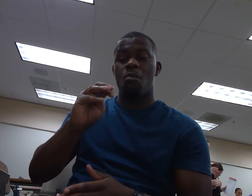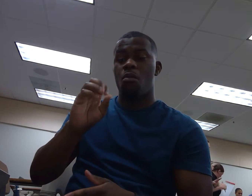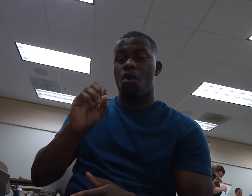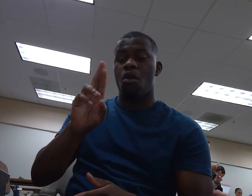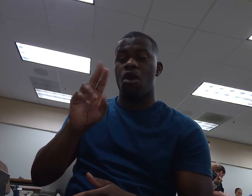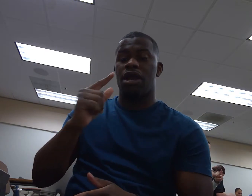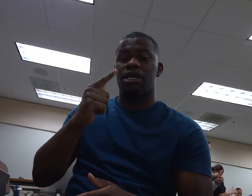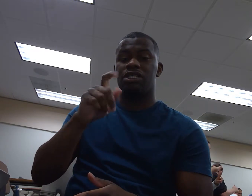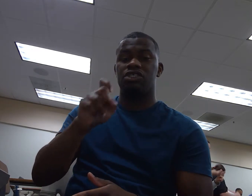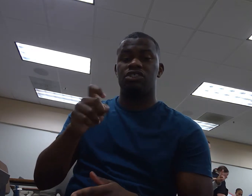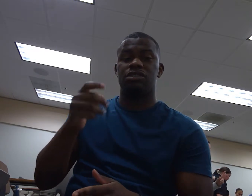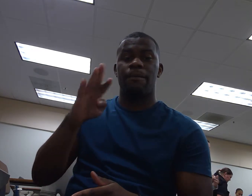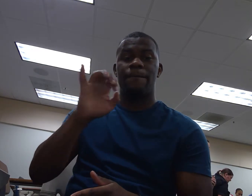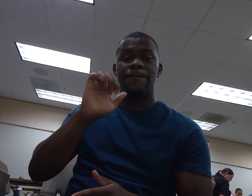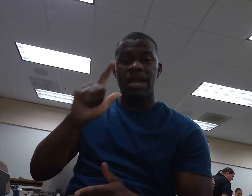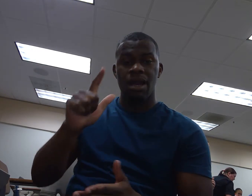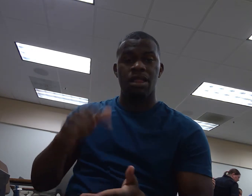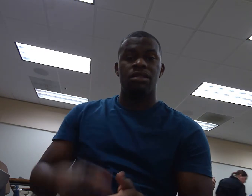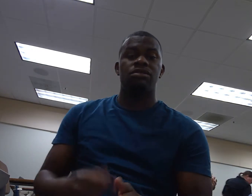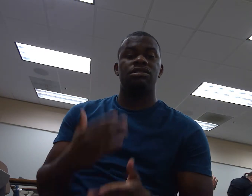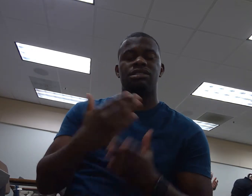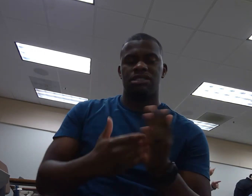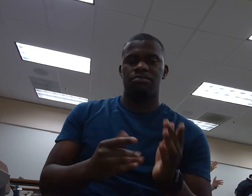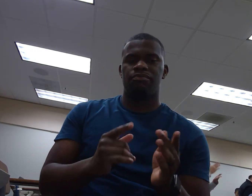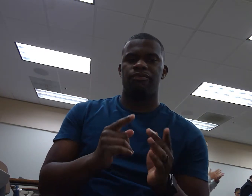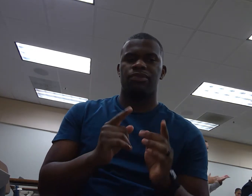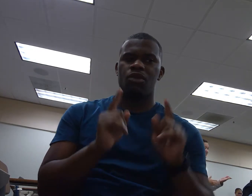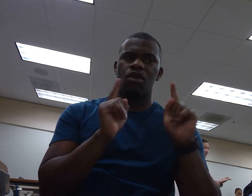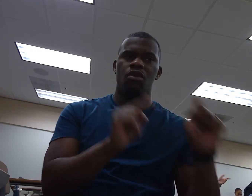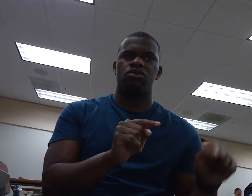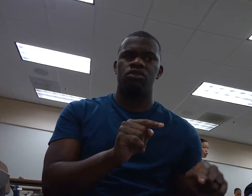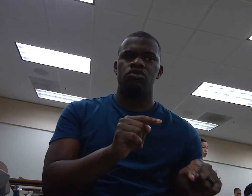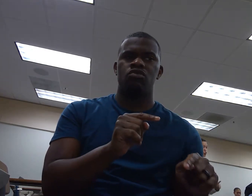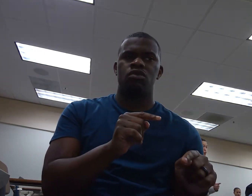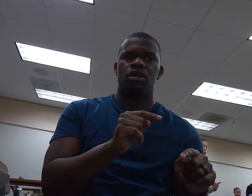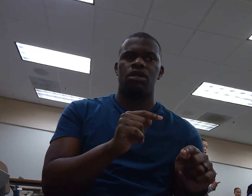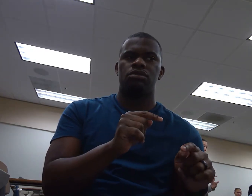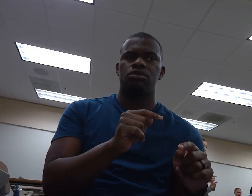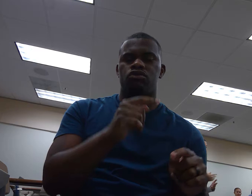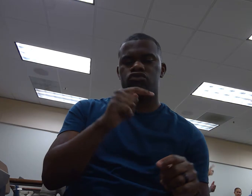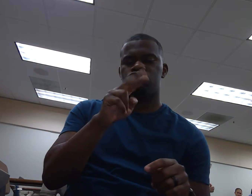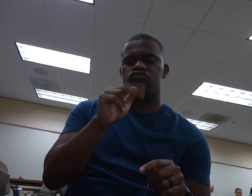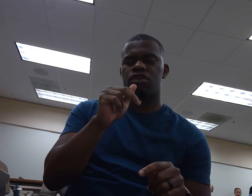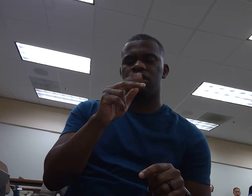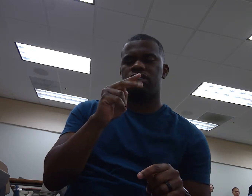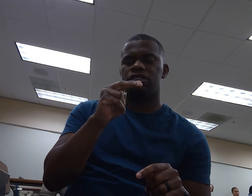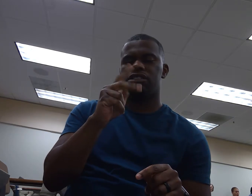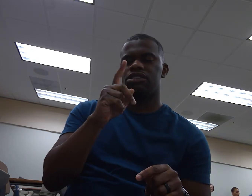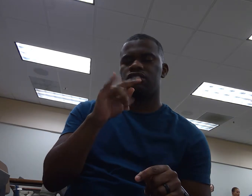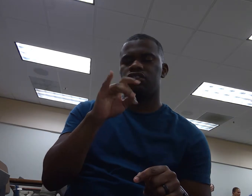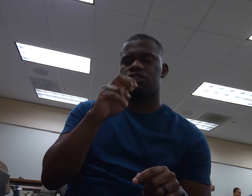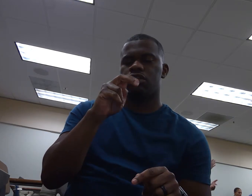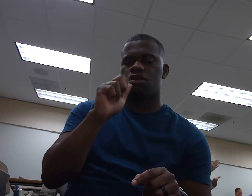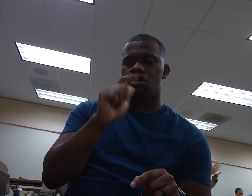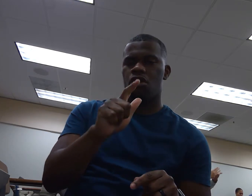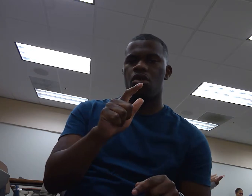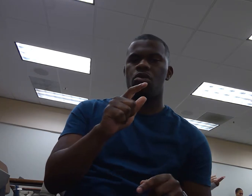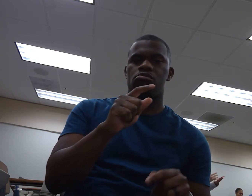goes to, in a traditional mortgage, some of it goes towards the loan, and some of it goes to pay